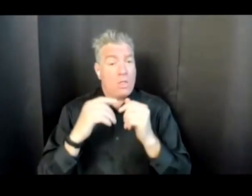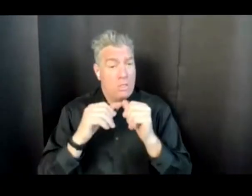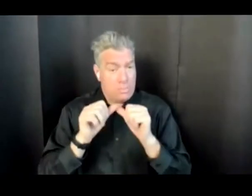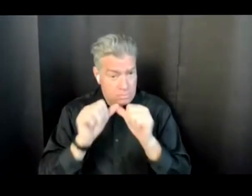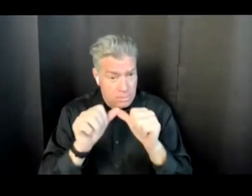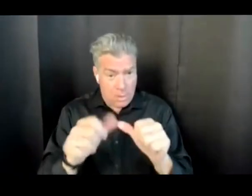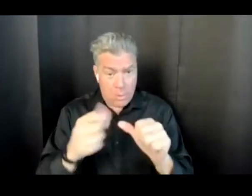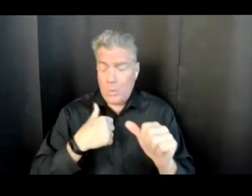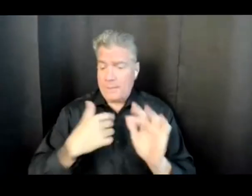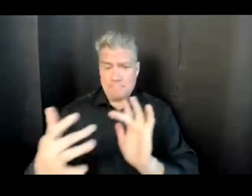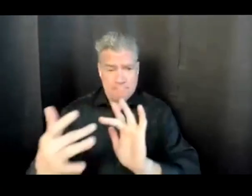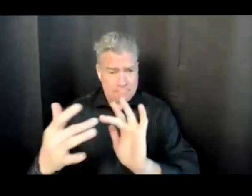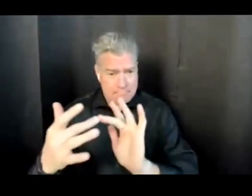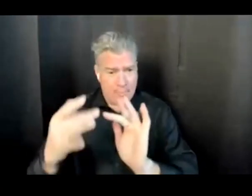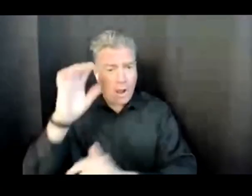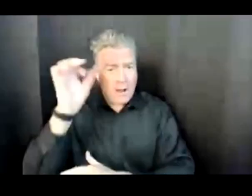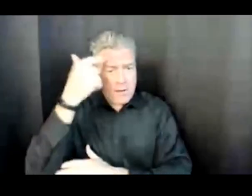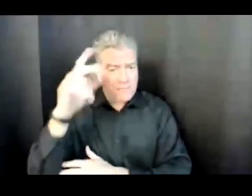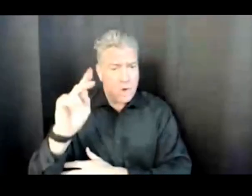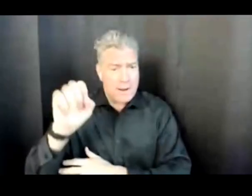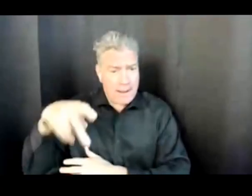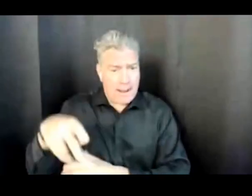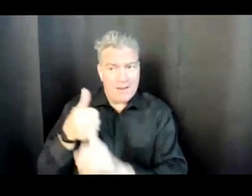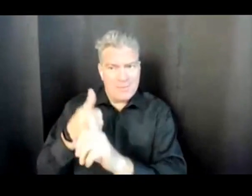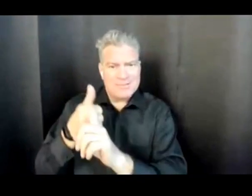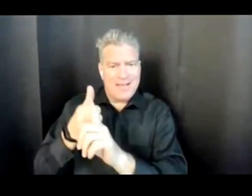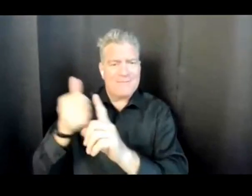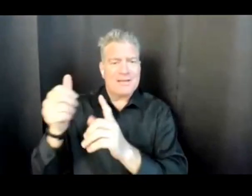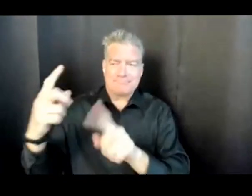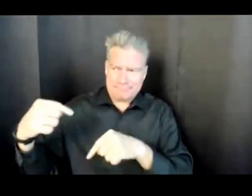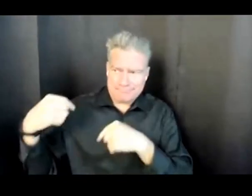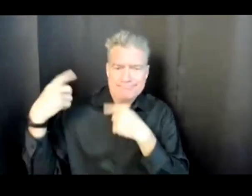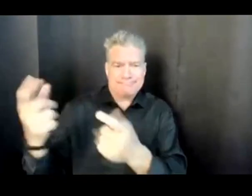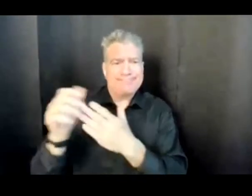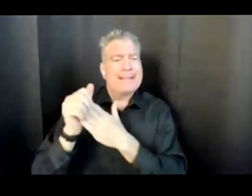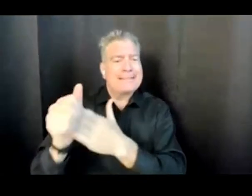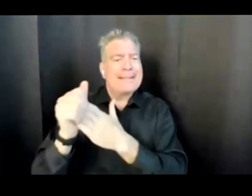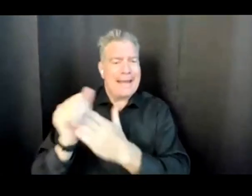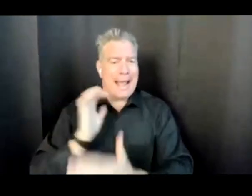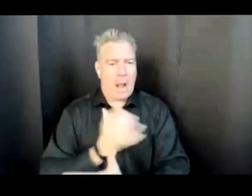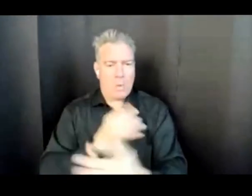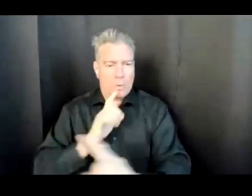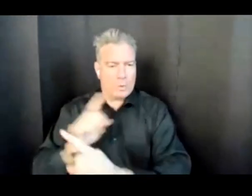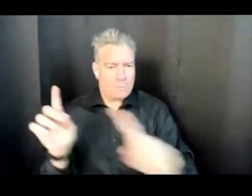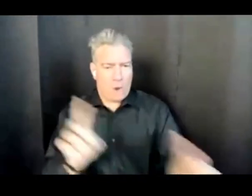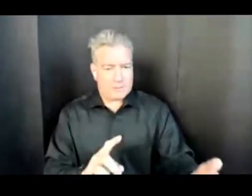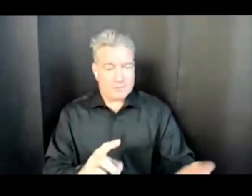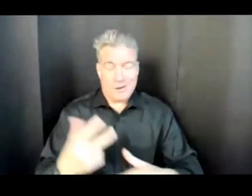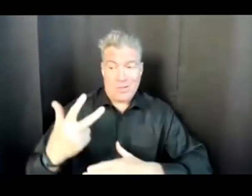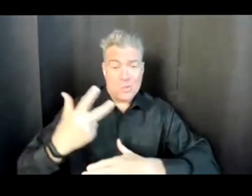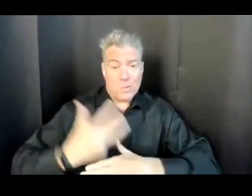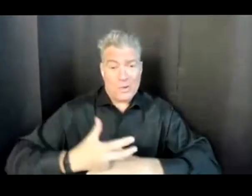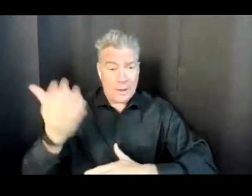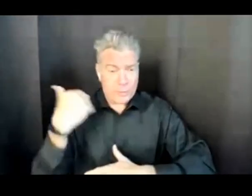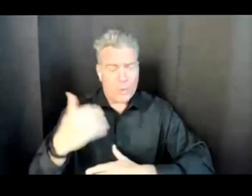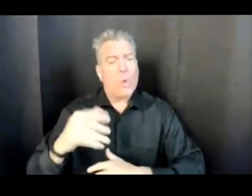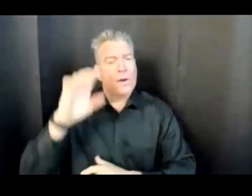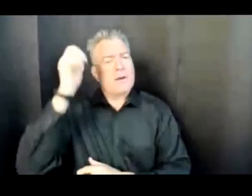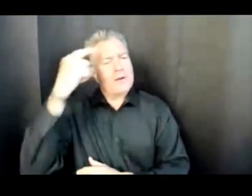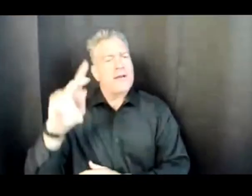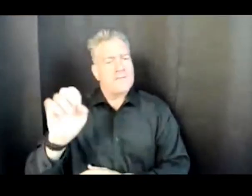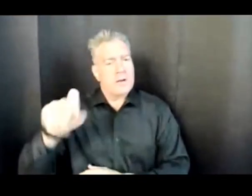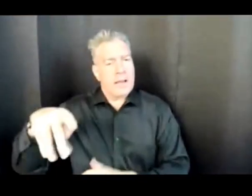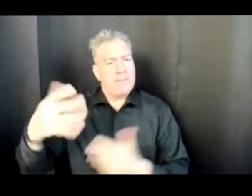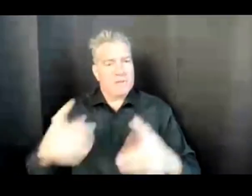constant contact with Governor Kemp, and he has led our response for the entire event. 3 days ago, Governor Kemp issued a state of emergency for